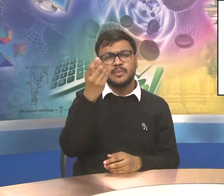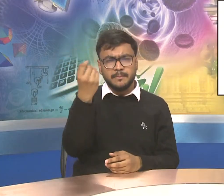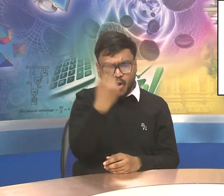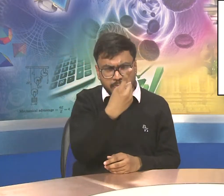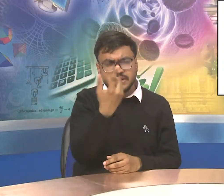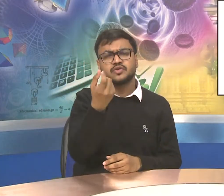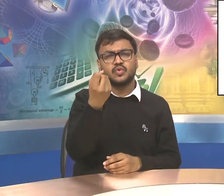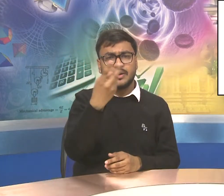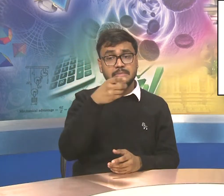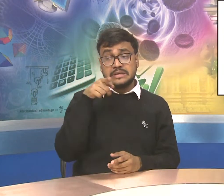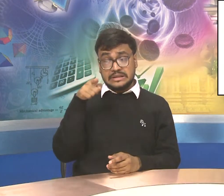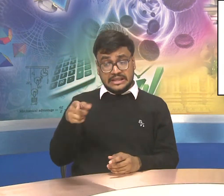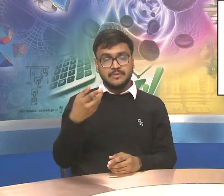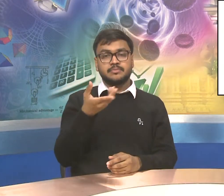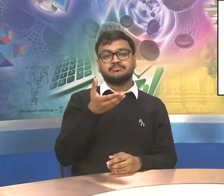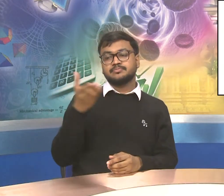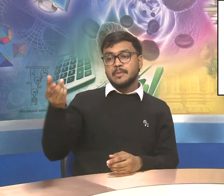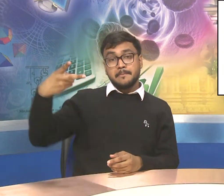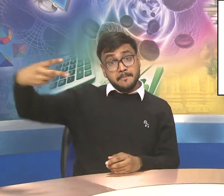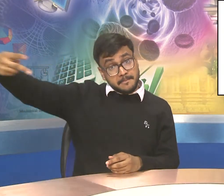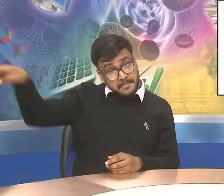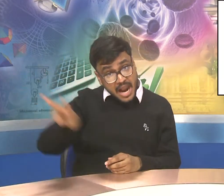books and receiving it back.